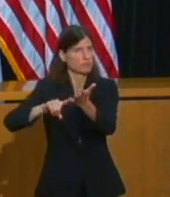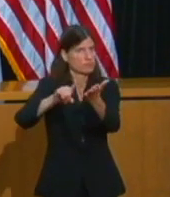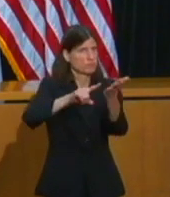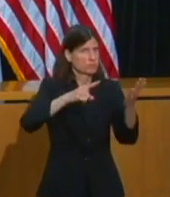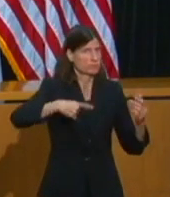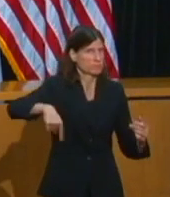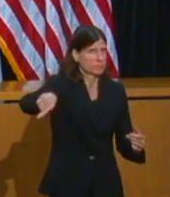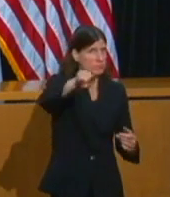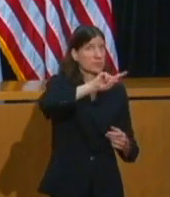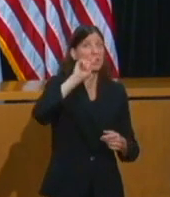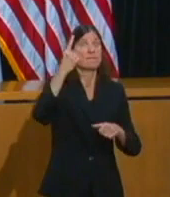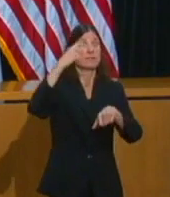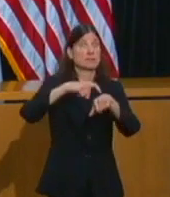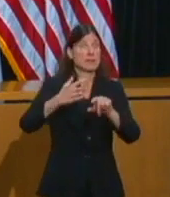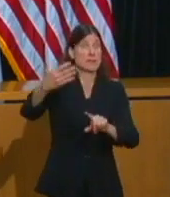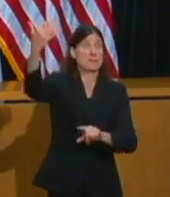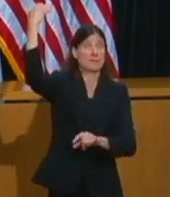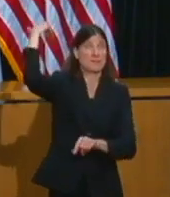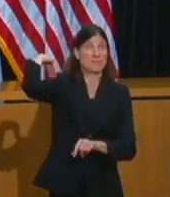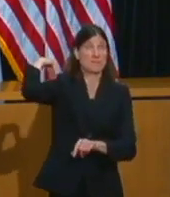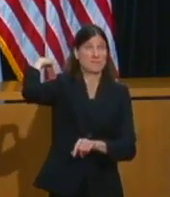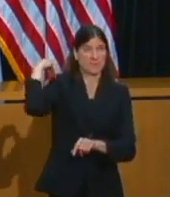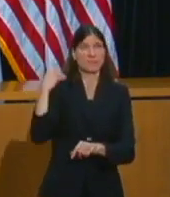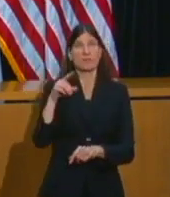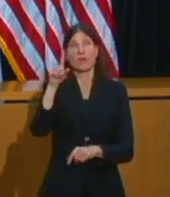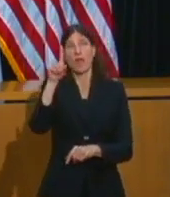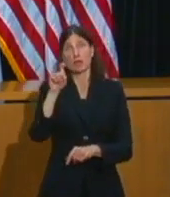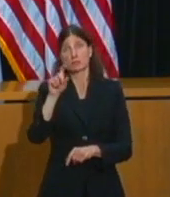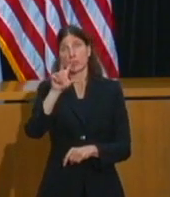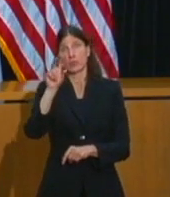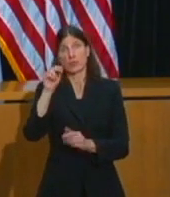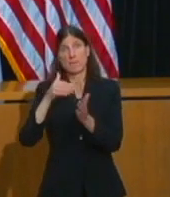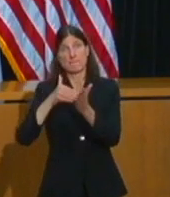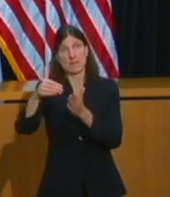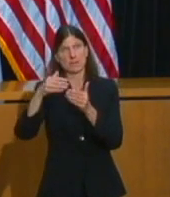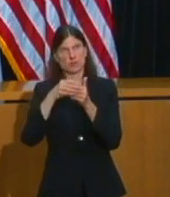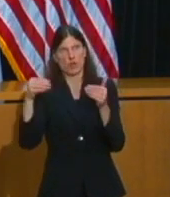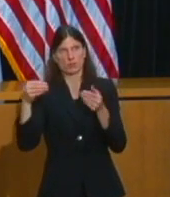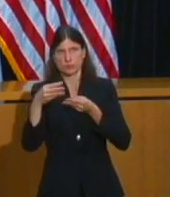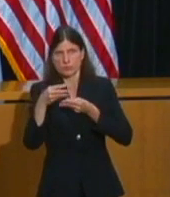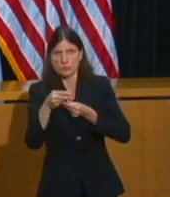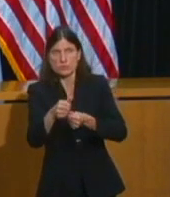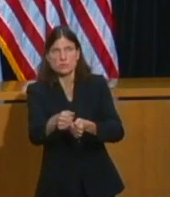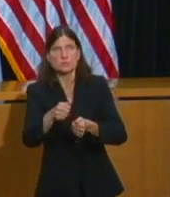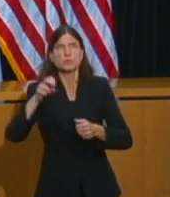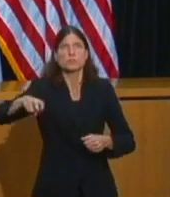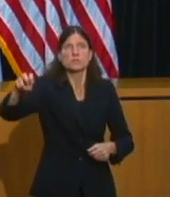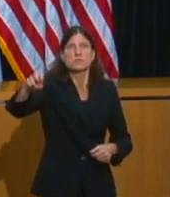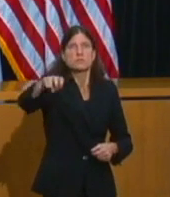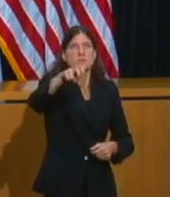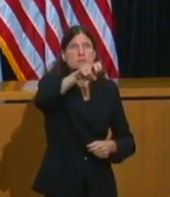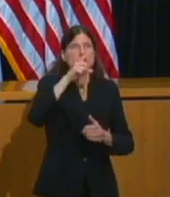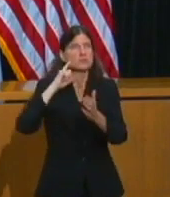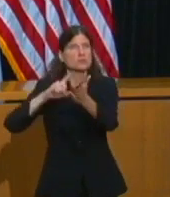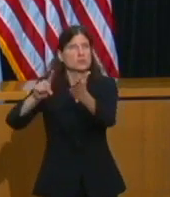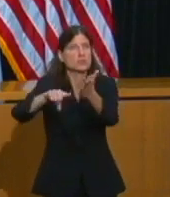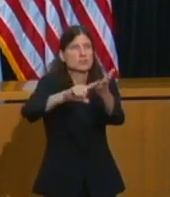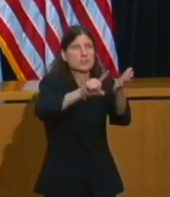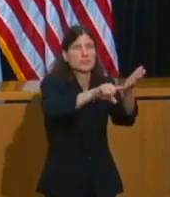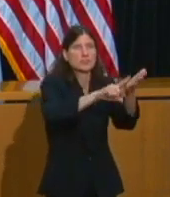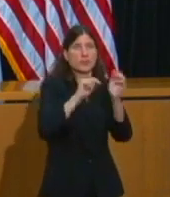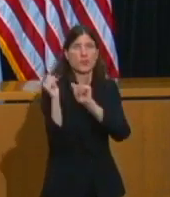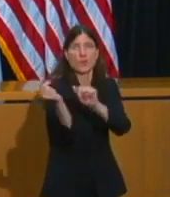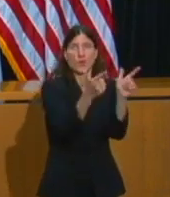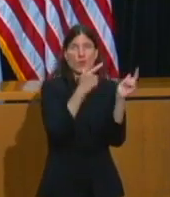$130 million and included across-the-board increases for nursing homes. So that is not at